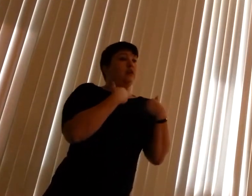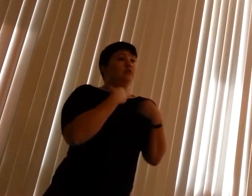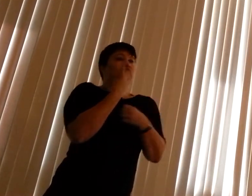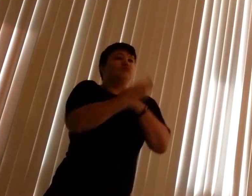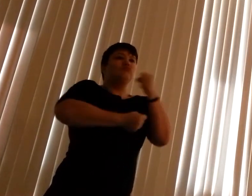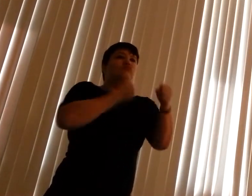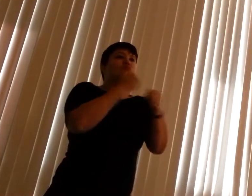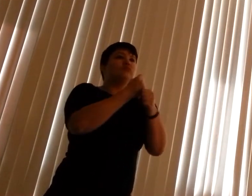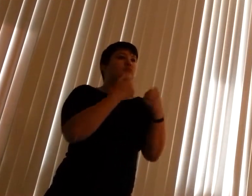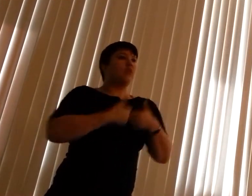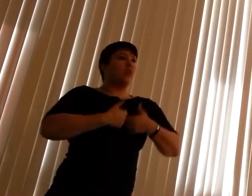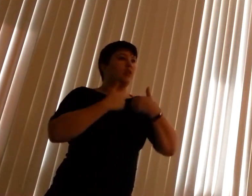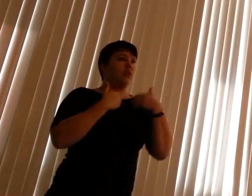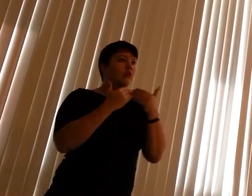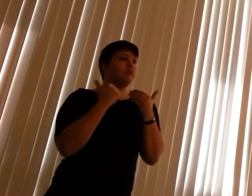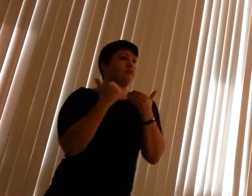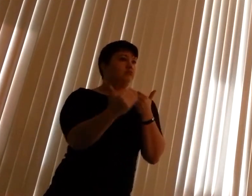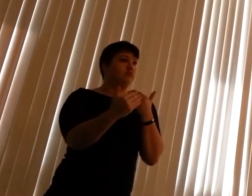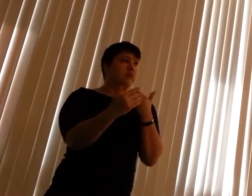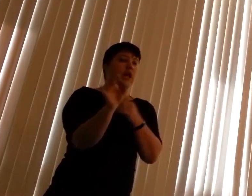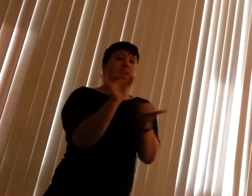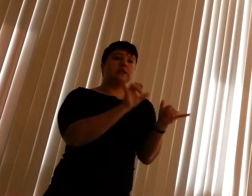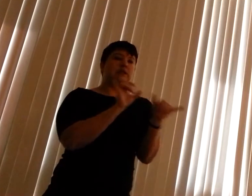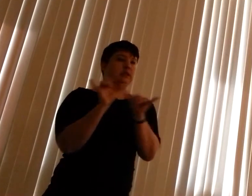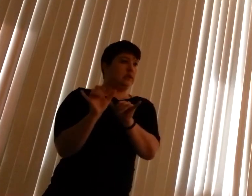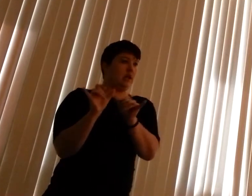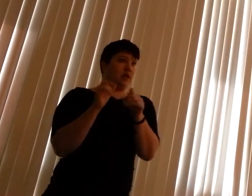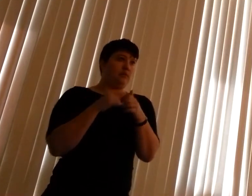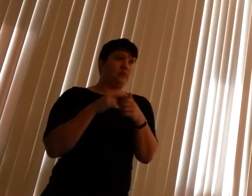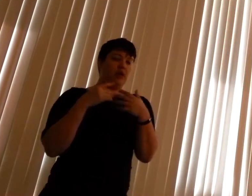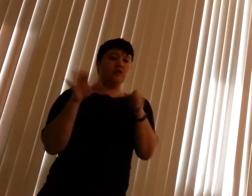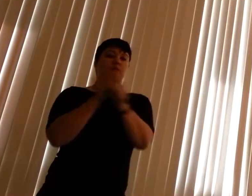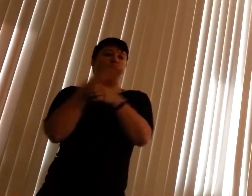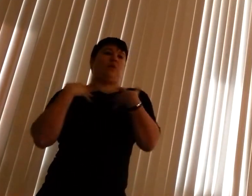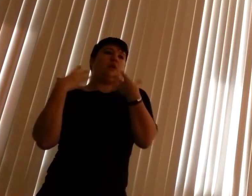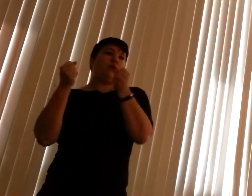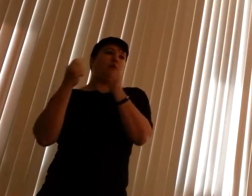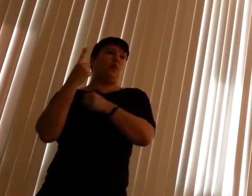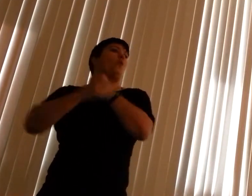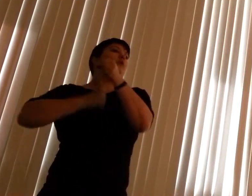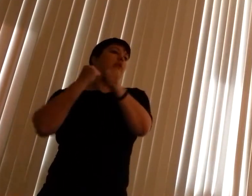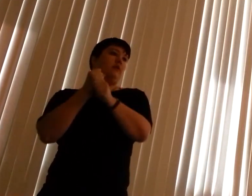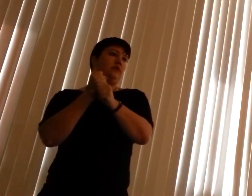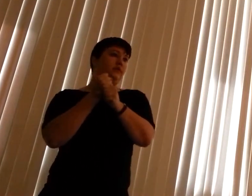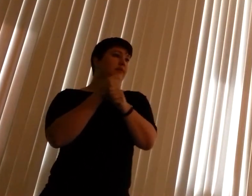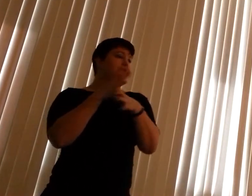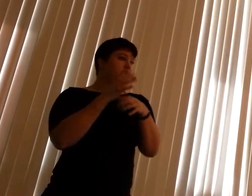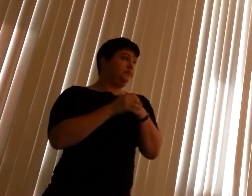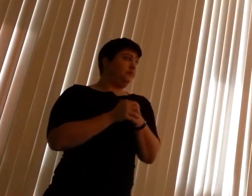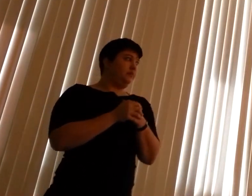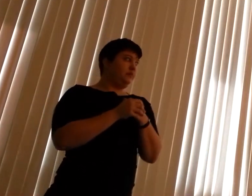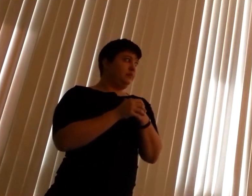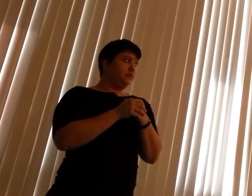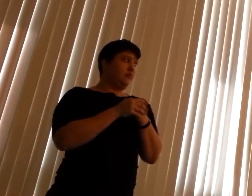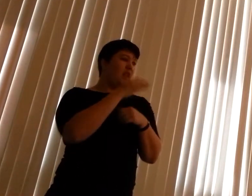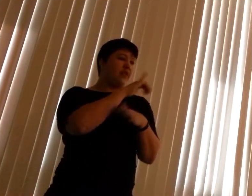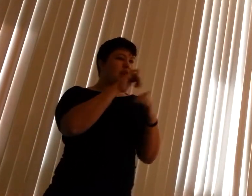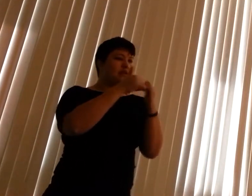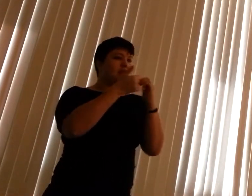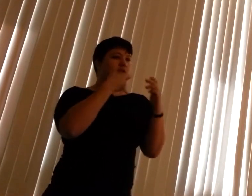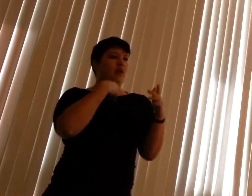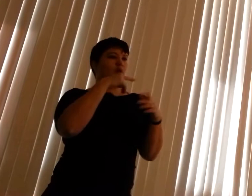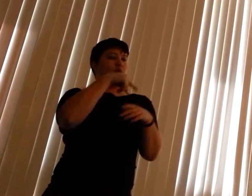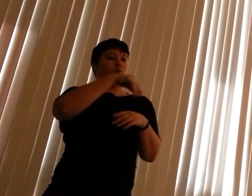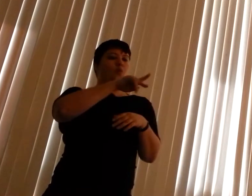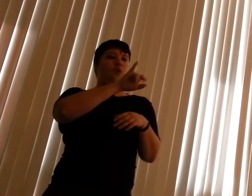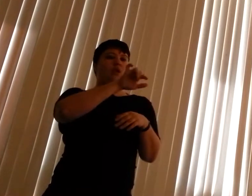quality, the same amount as if you save someone in full health for 1 year. That's the way qualities work.